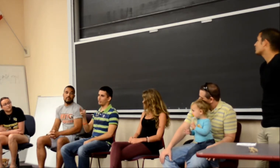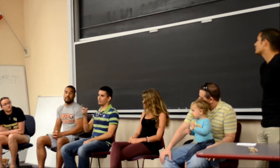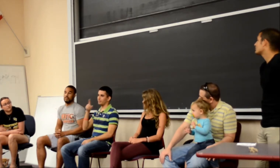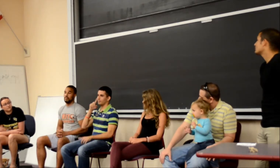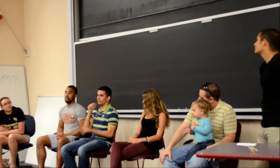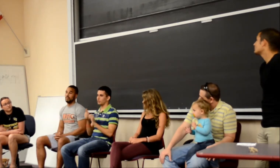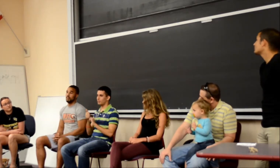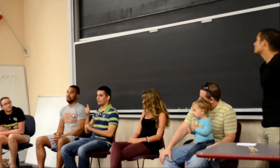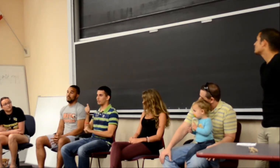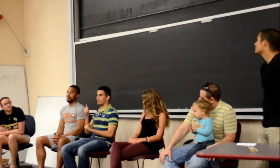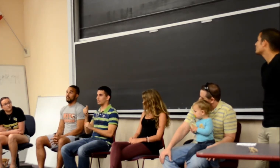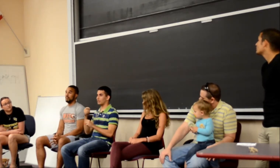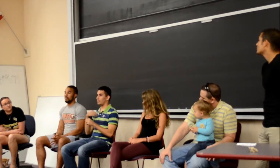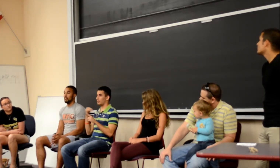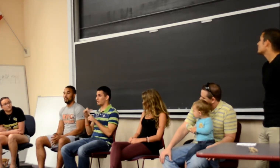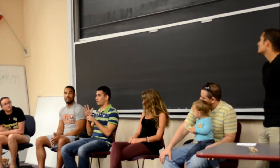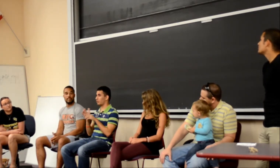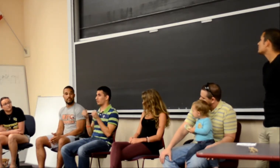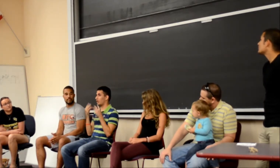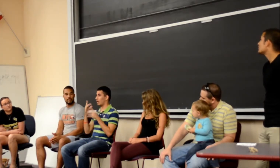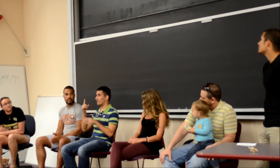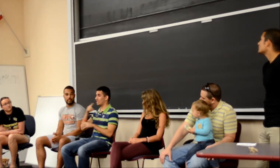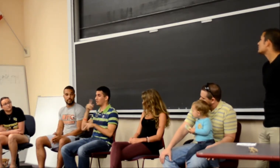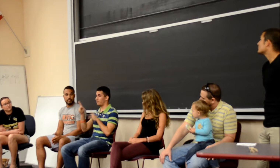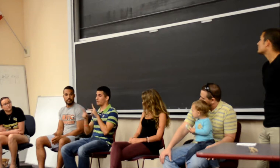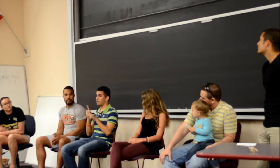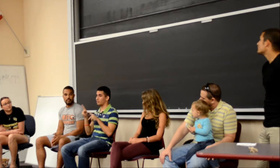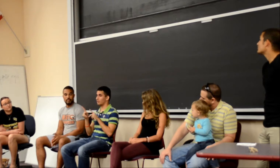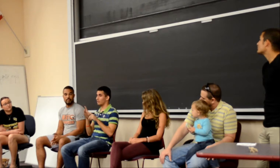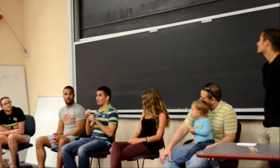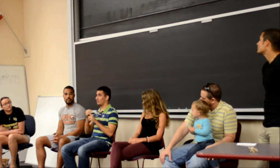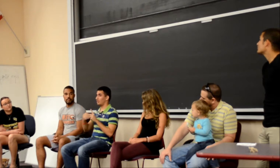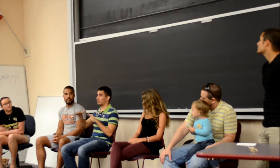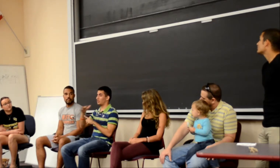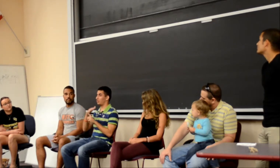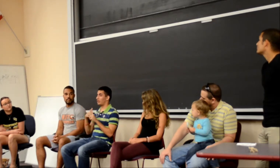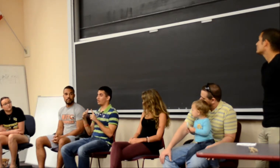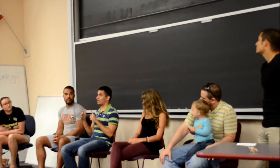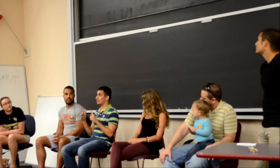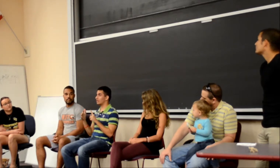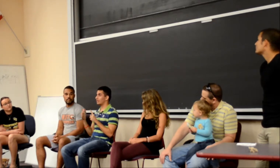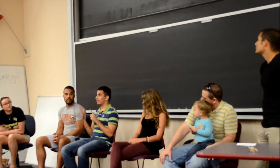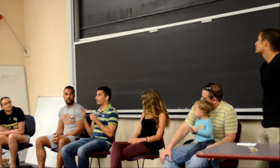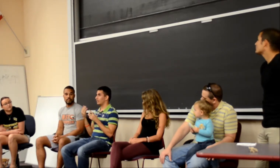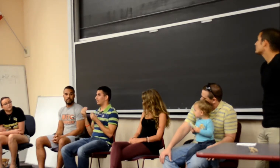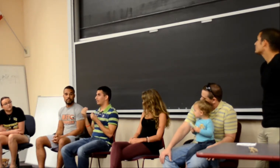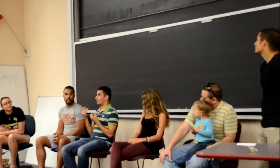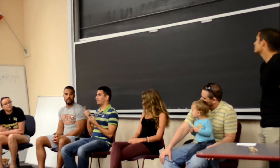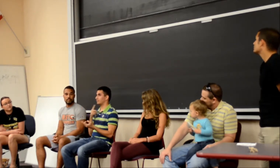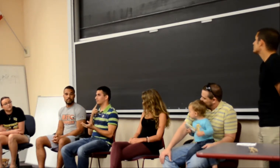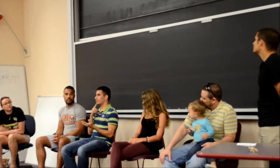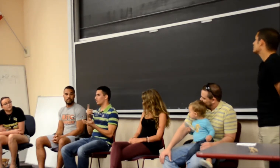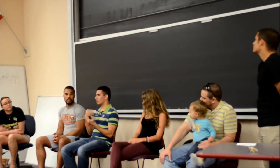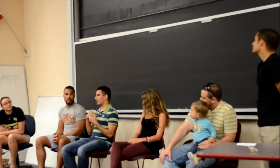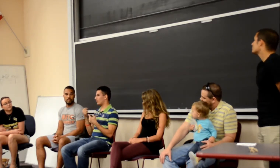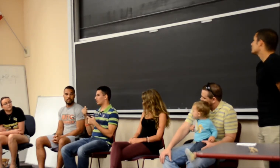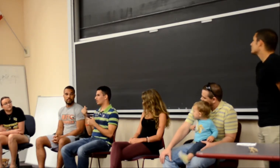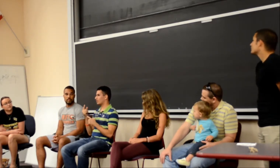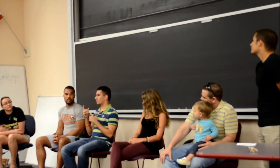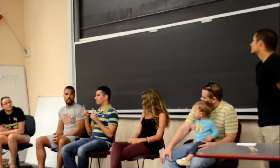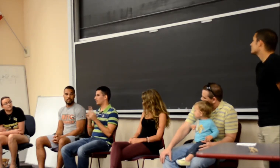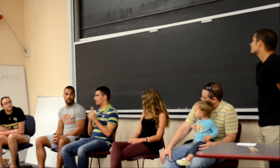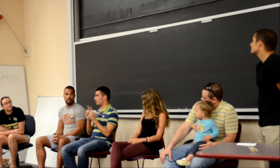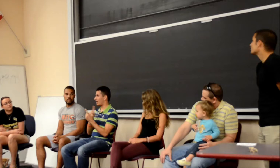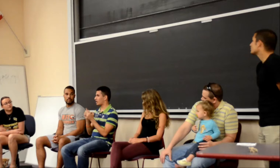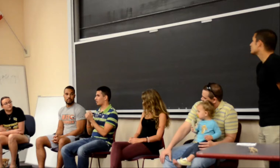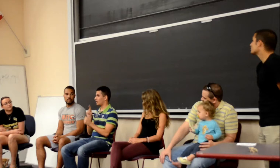hard of hearing, mostly because I've been exposed to a lot of hearing people and those surroundings, and I have